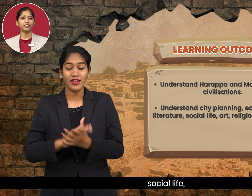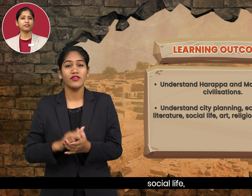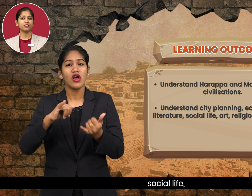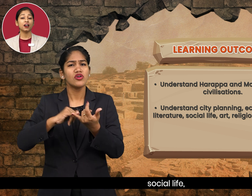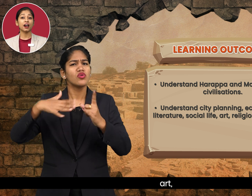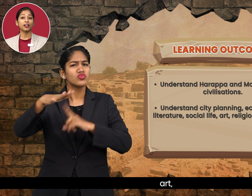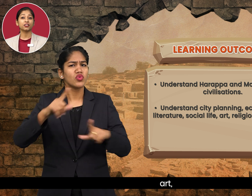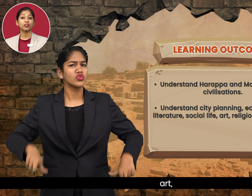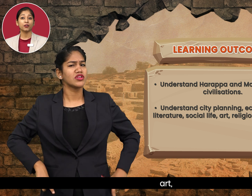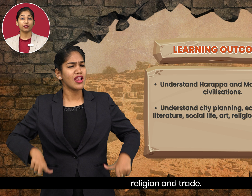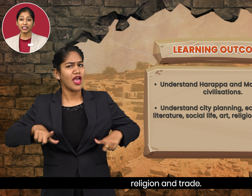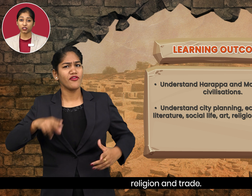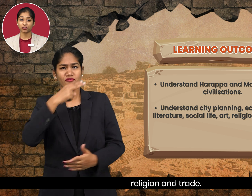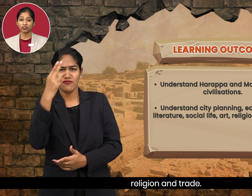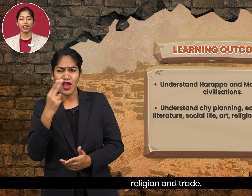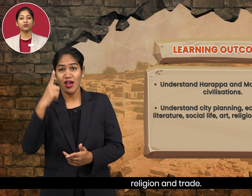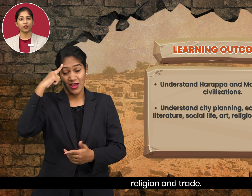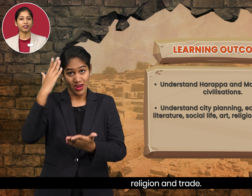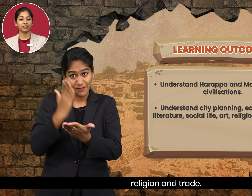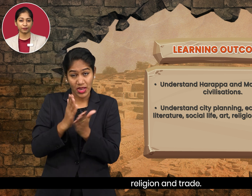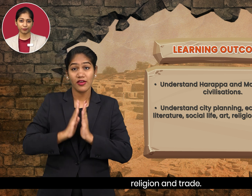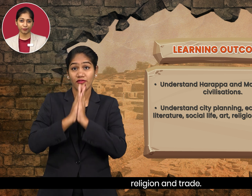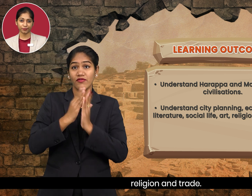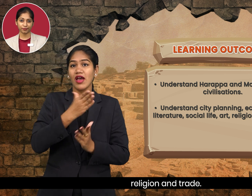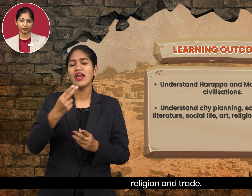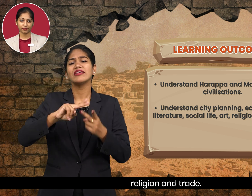social life, art, religion and trade.